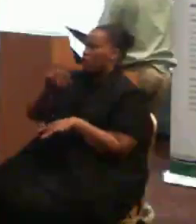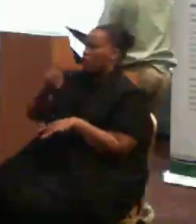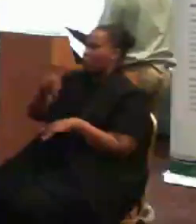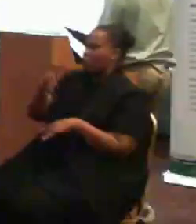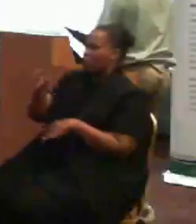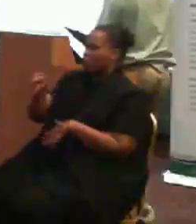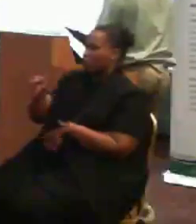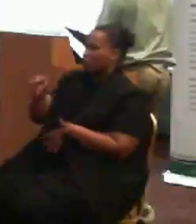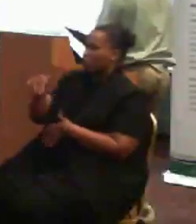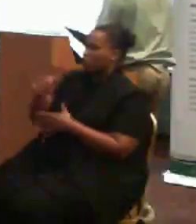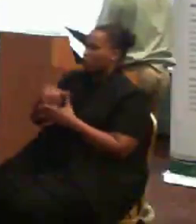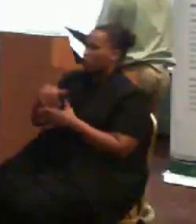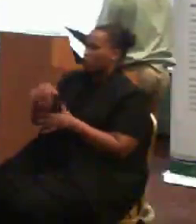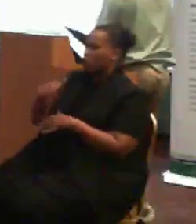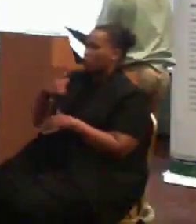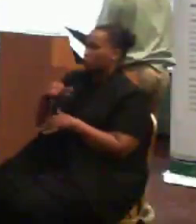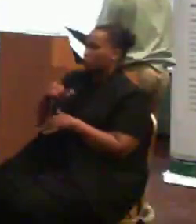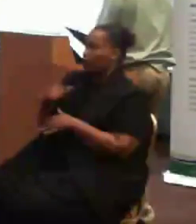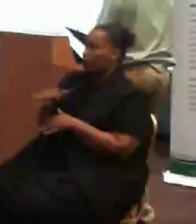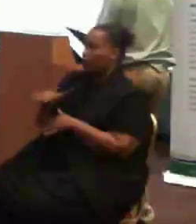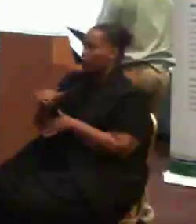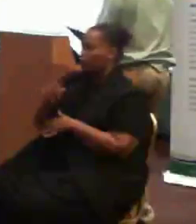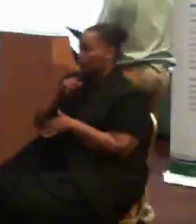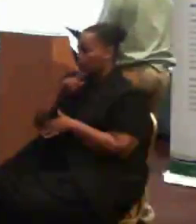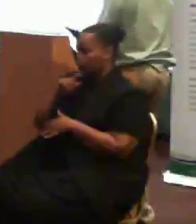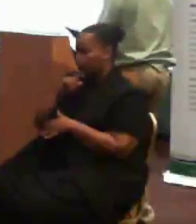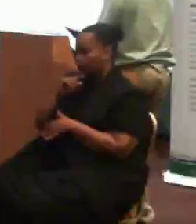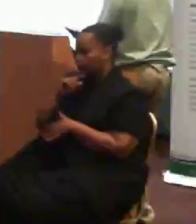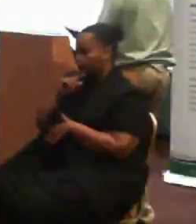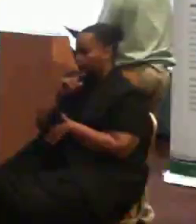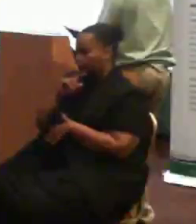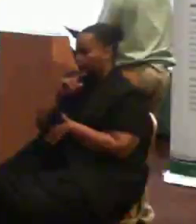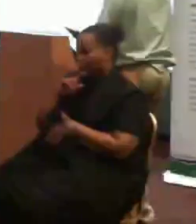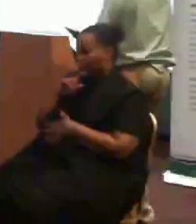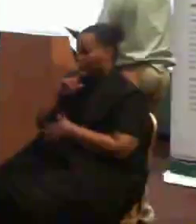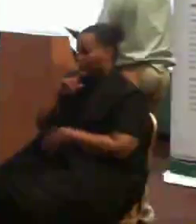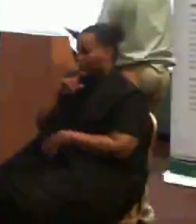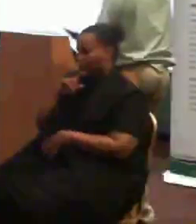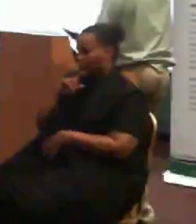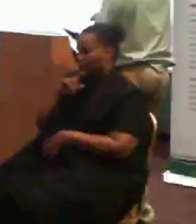within municipality areas with